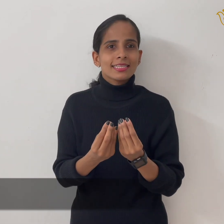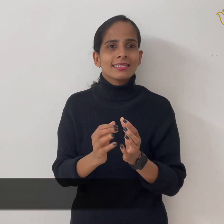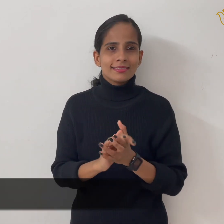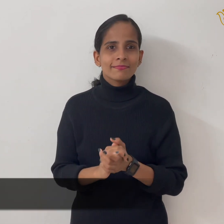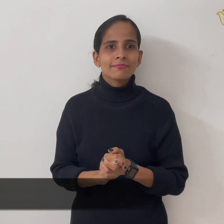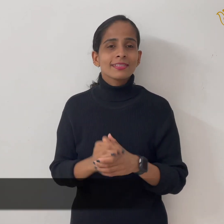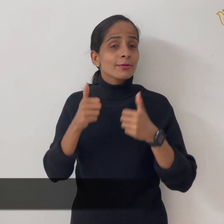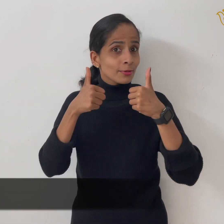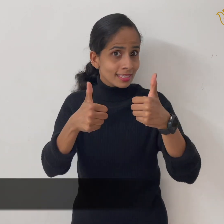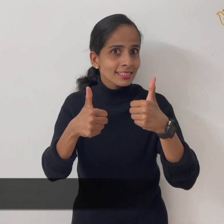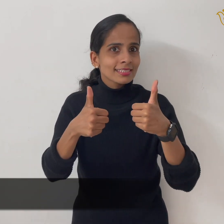Okay?